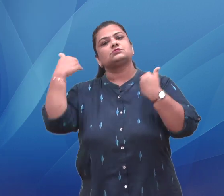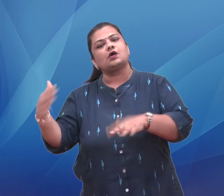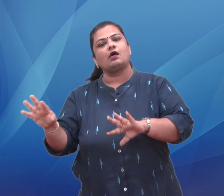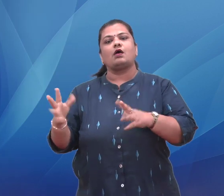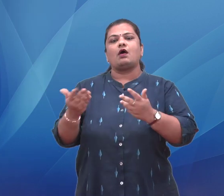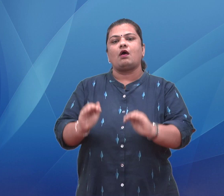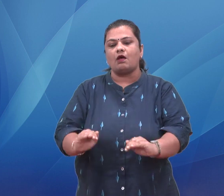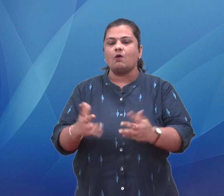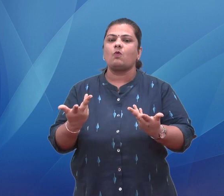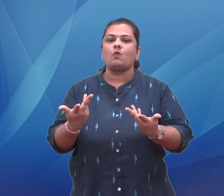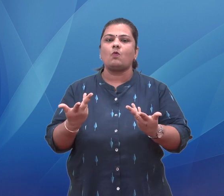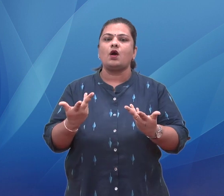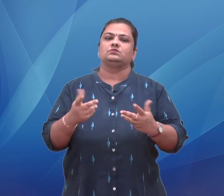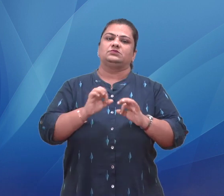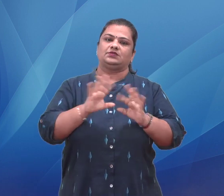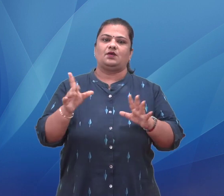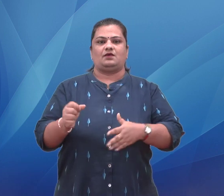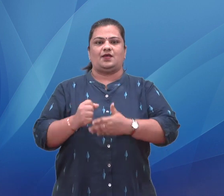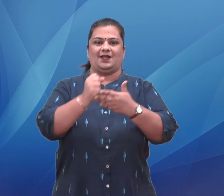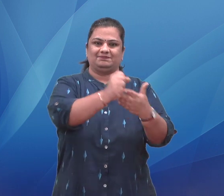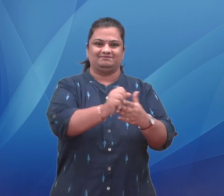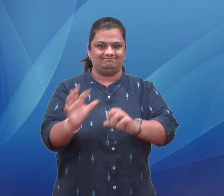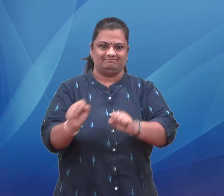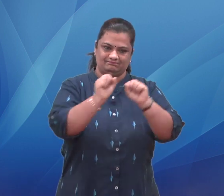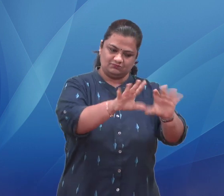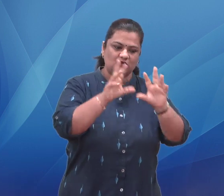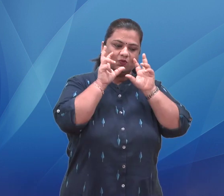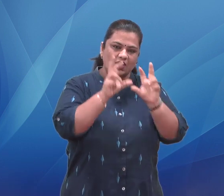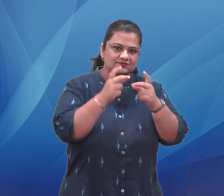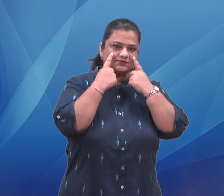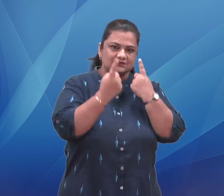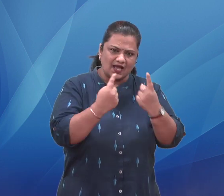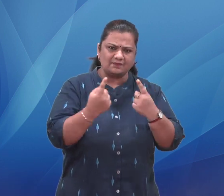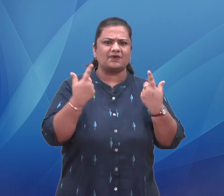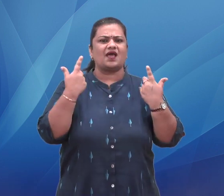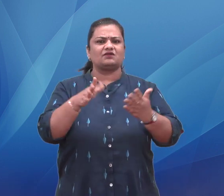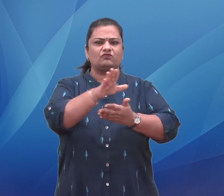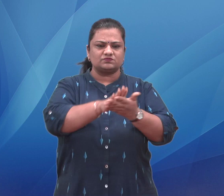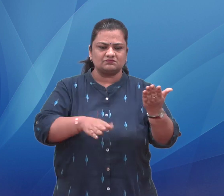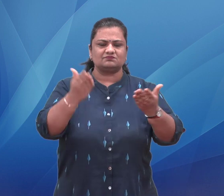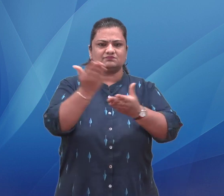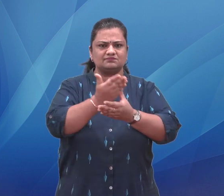with documents should be passed on to the District Child Protection Officer at Pujapura or through email